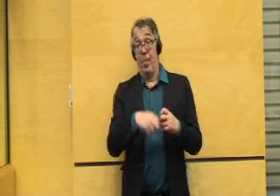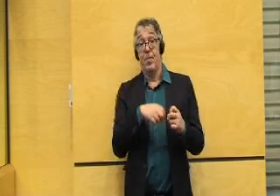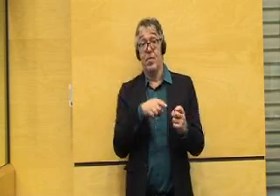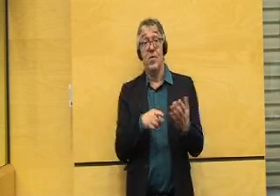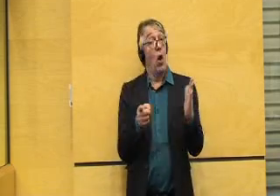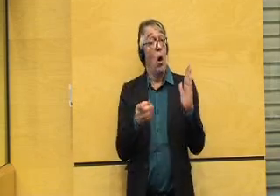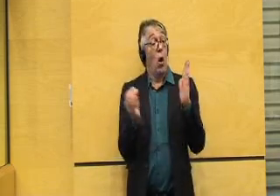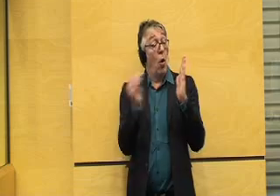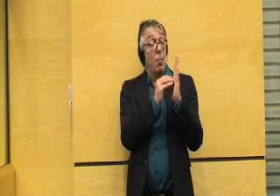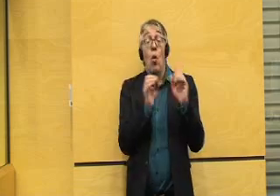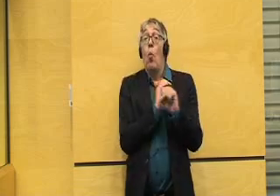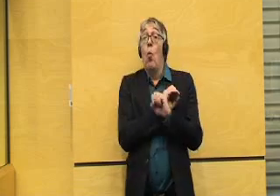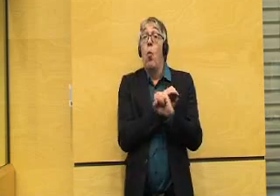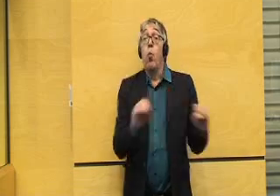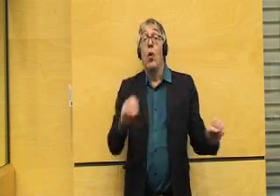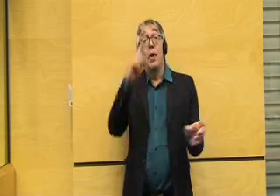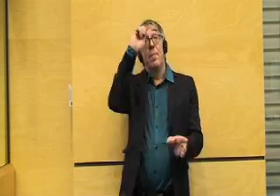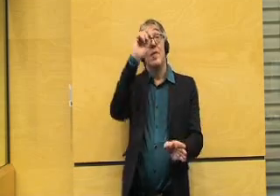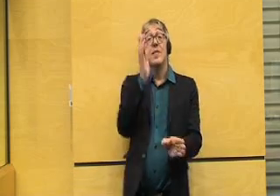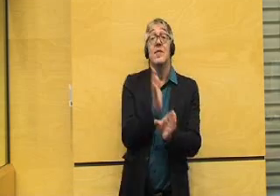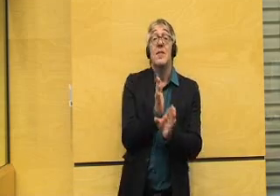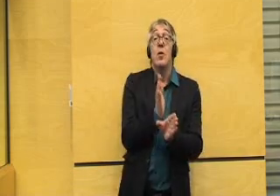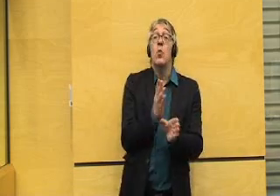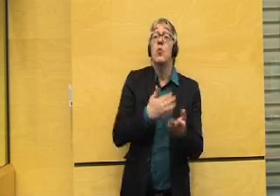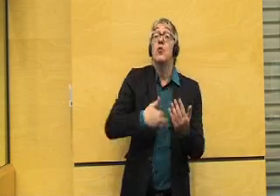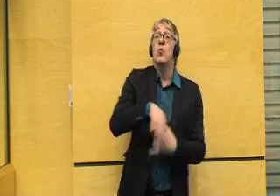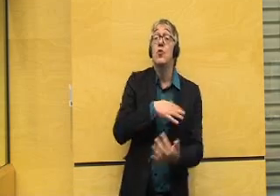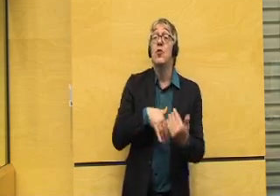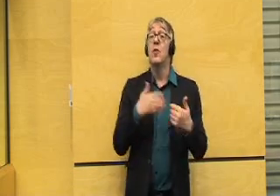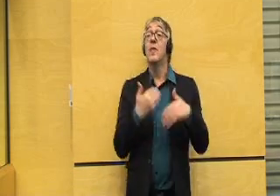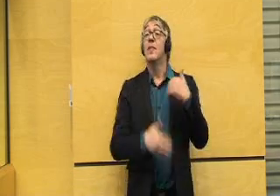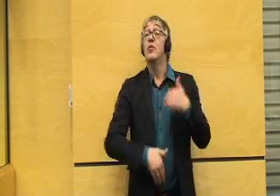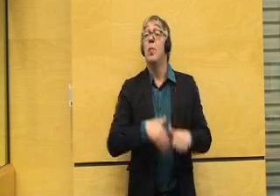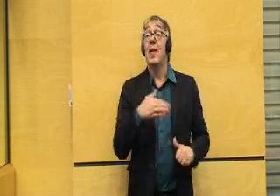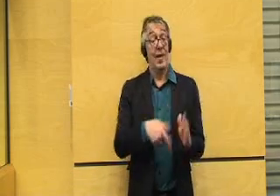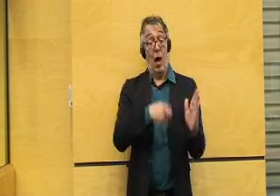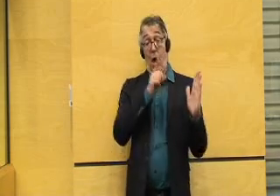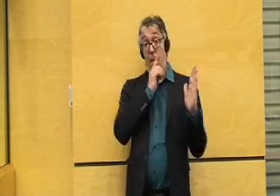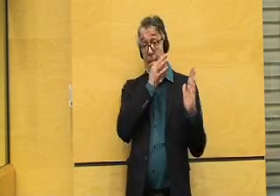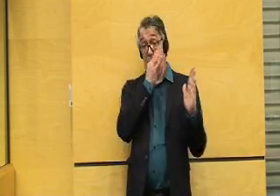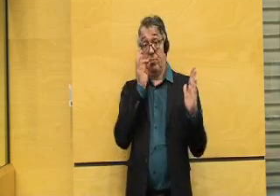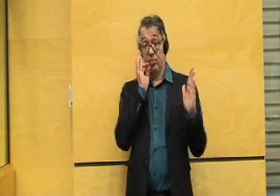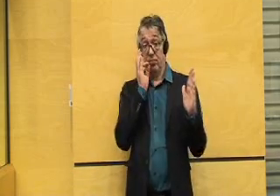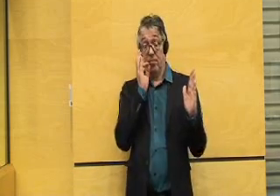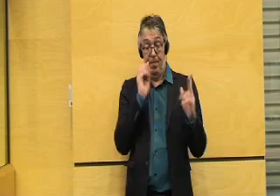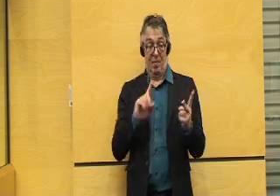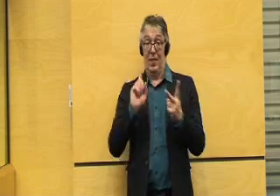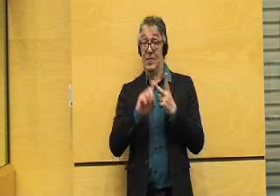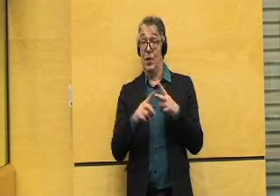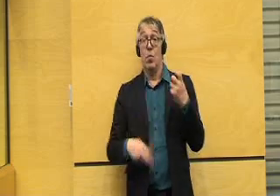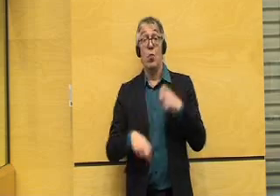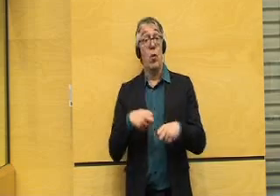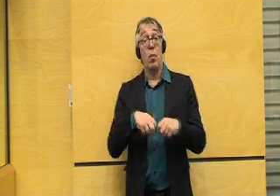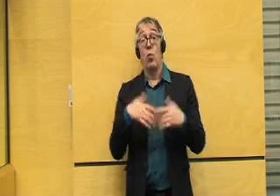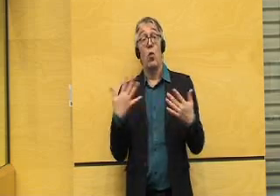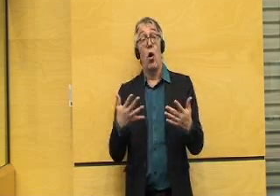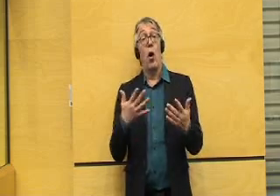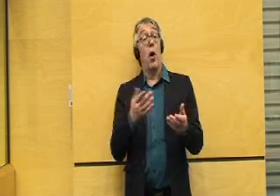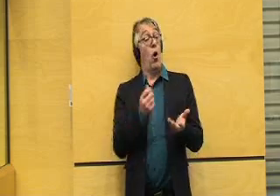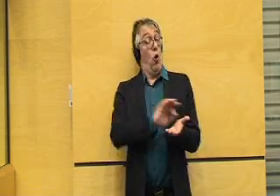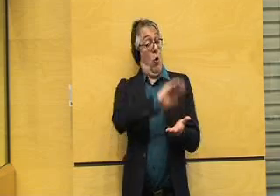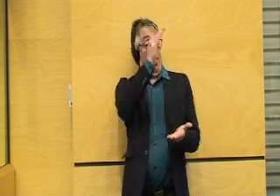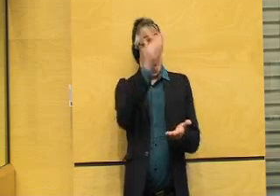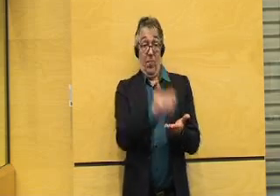explicitly covered by disability fund. The second is an insufficient involvement of persons with disability into management